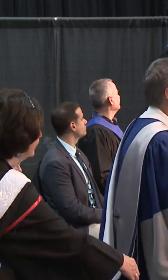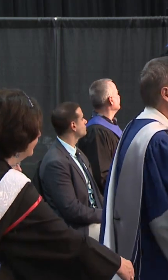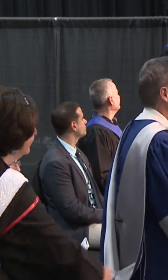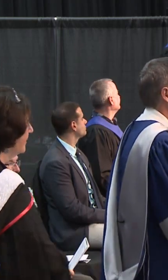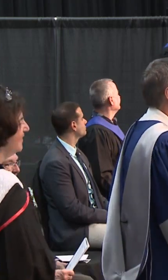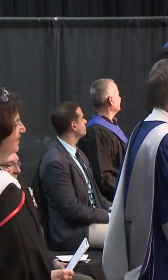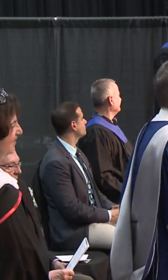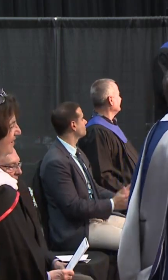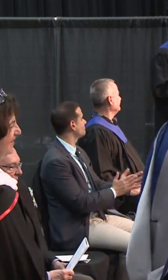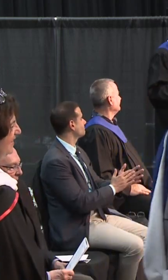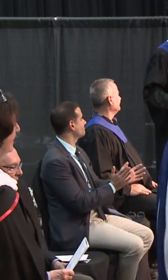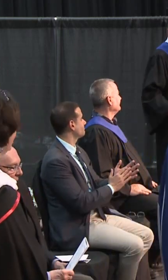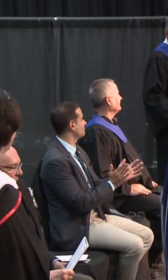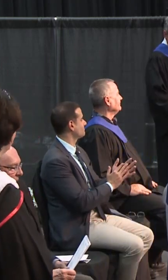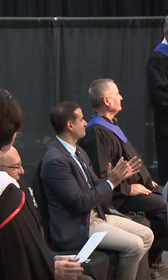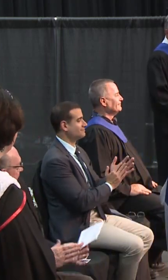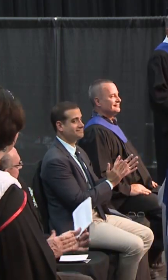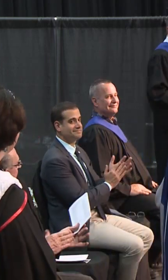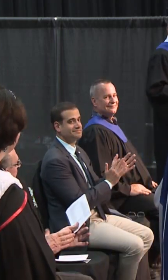Melanie Van Tassel.